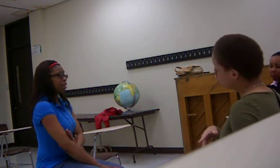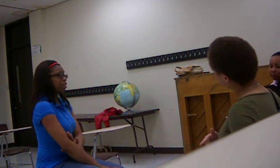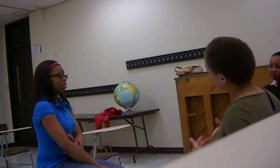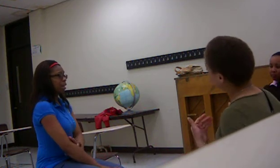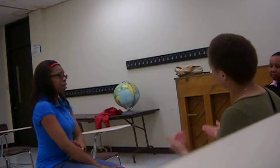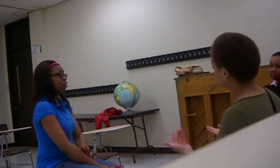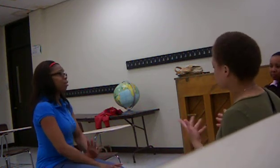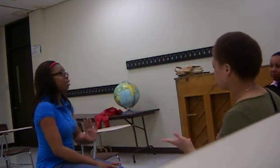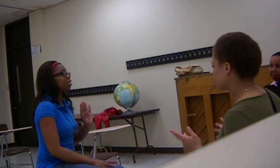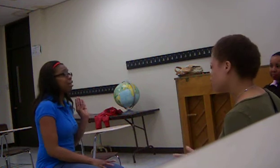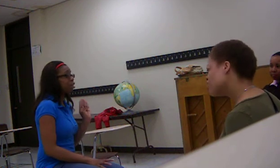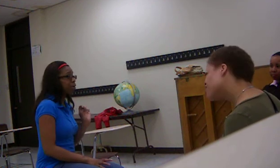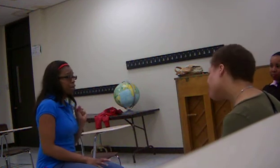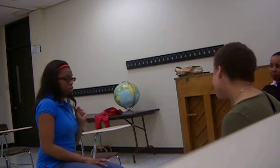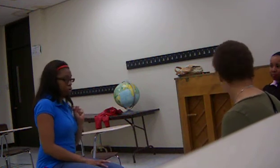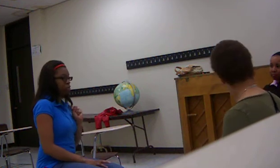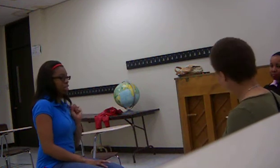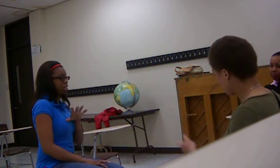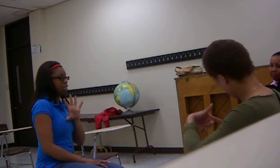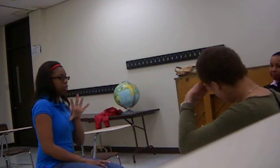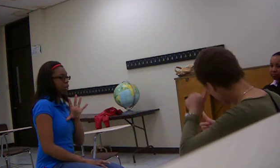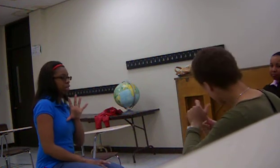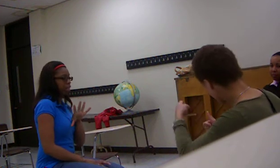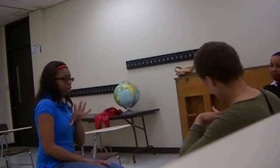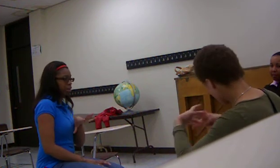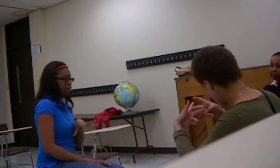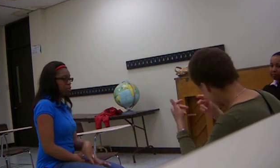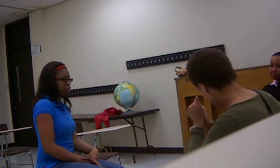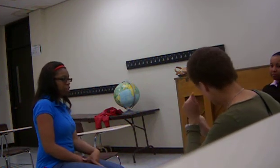I said, oh, this is the hearing culture, this experiencing the hearing culture.